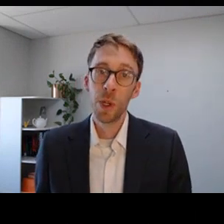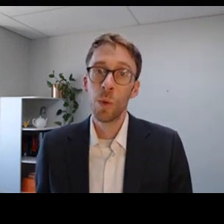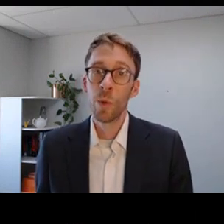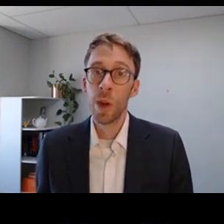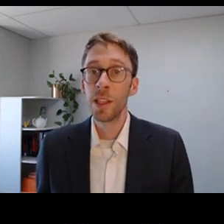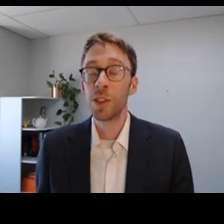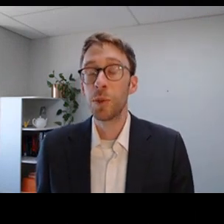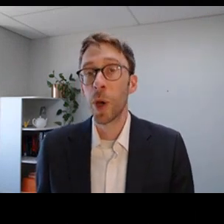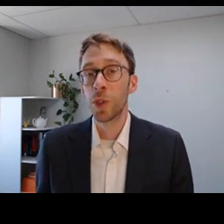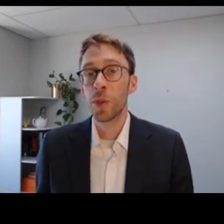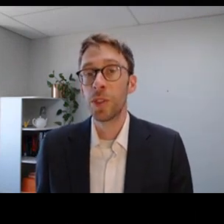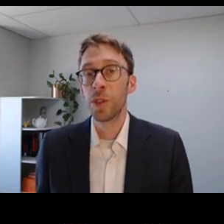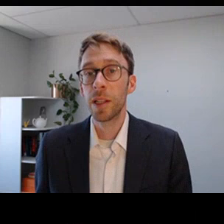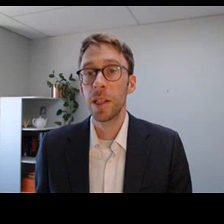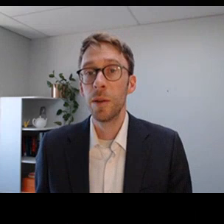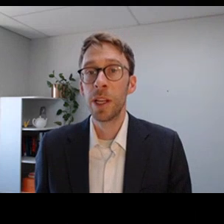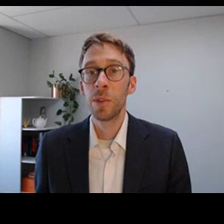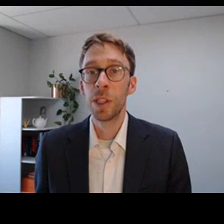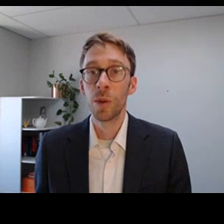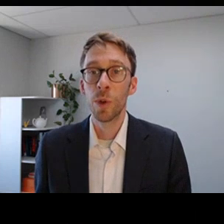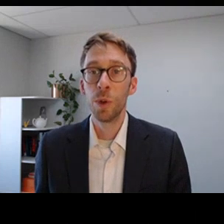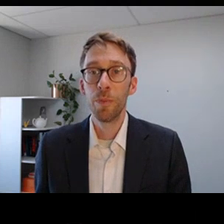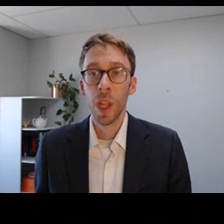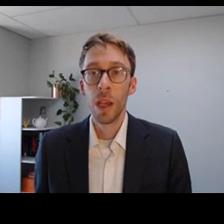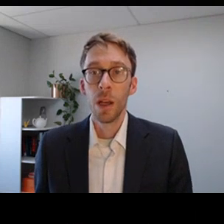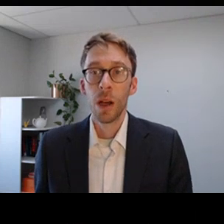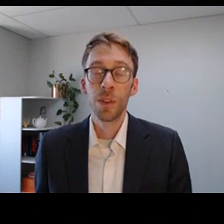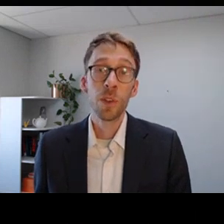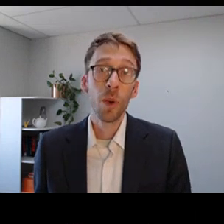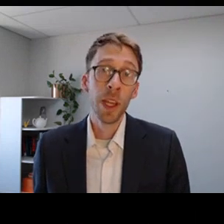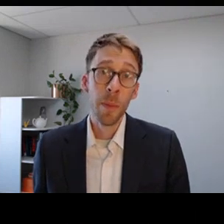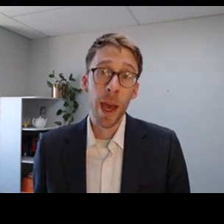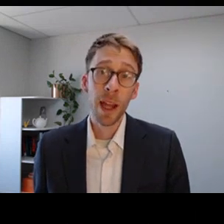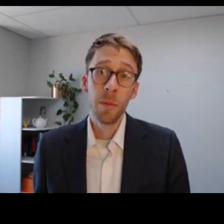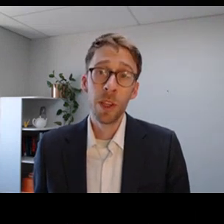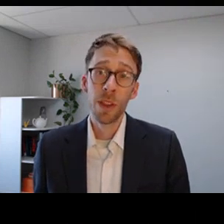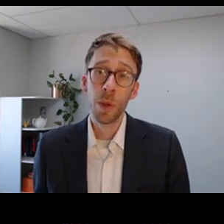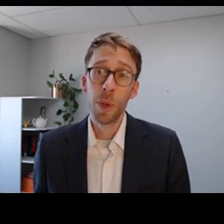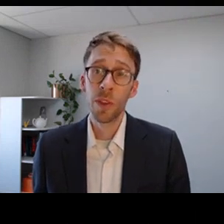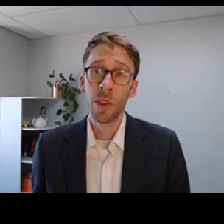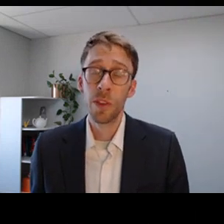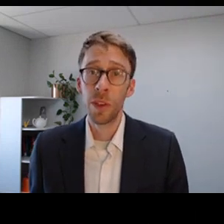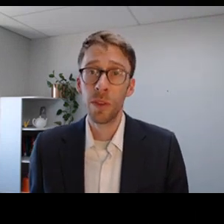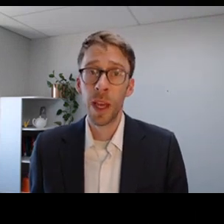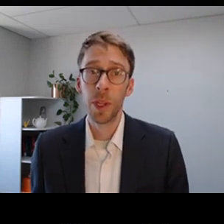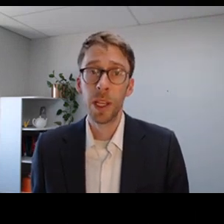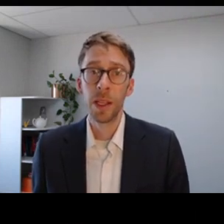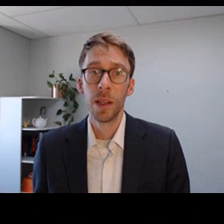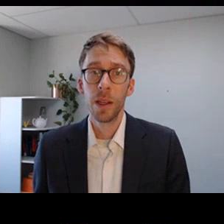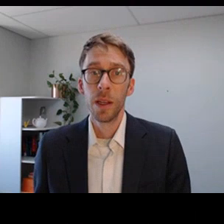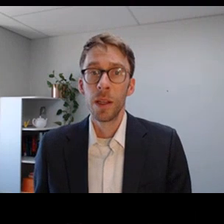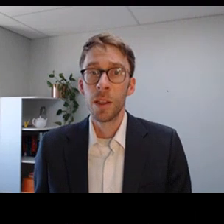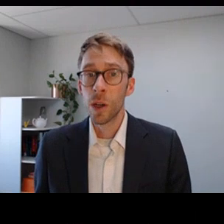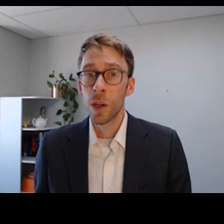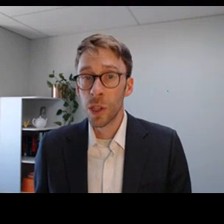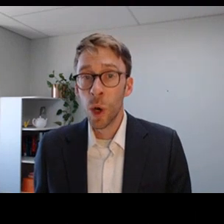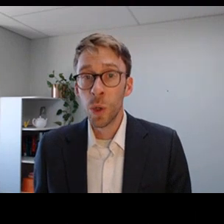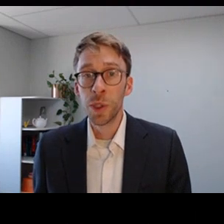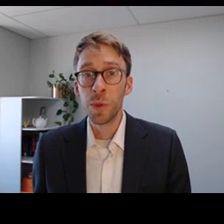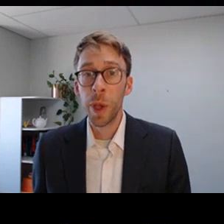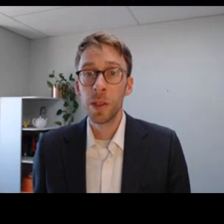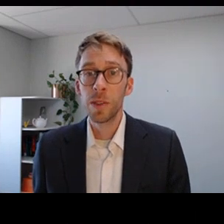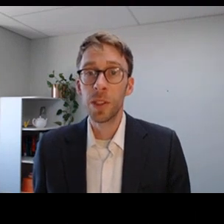the professional rarely spoke to Chris directly when he was in the room, often talking about him in the third person to his family. The